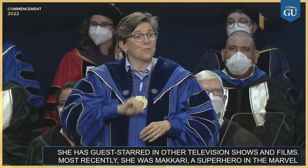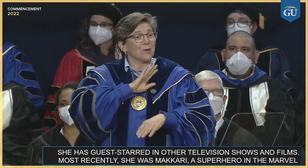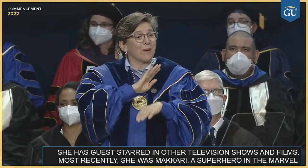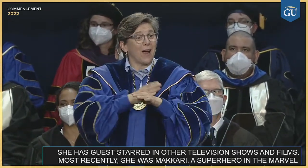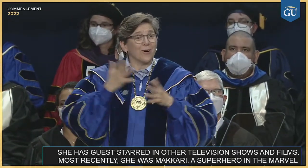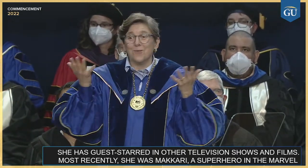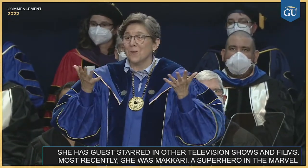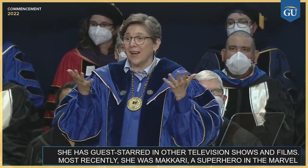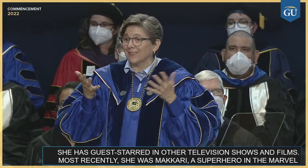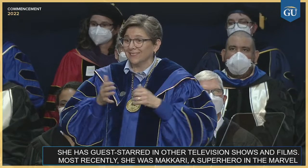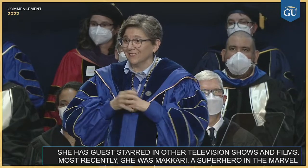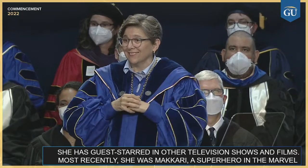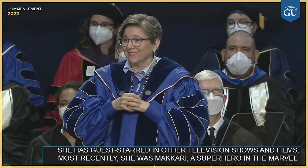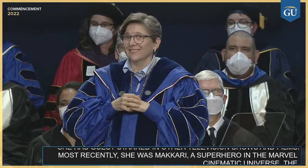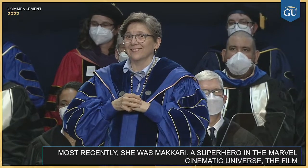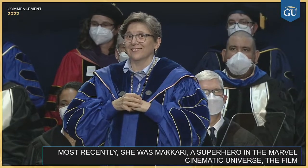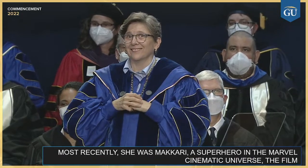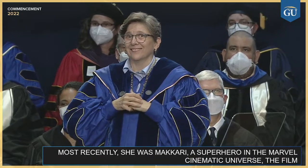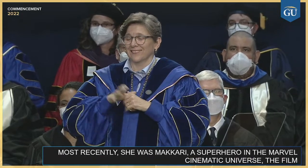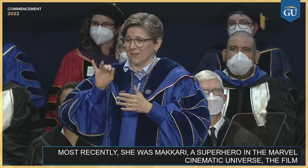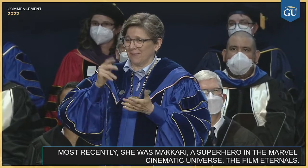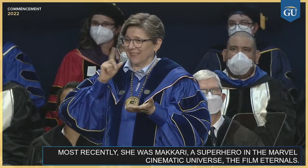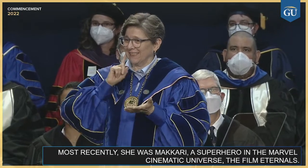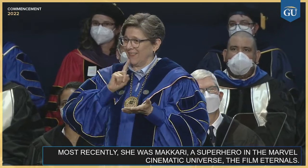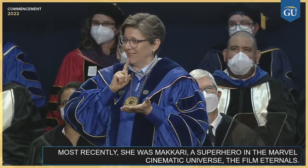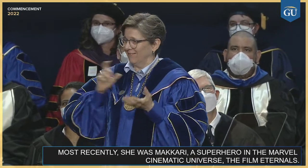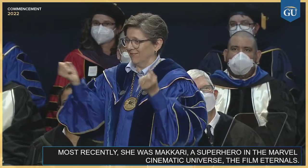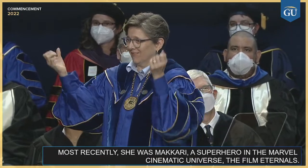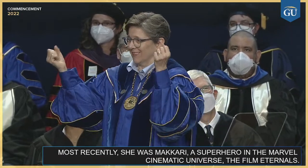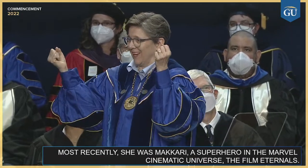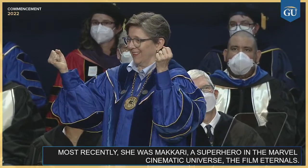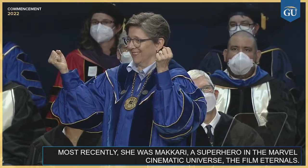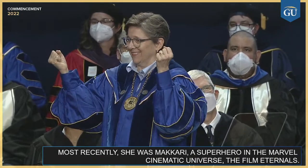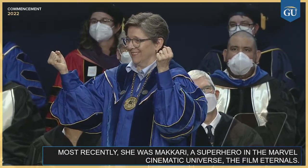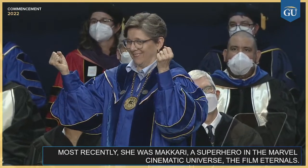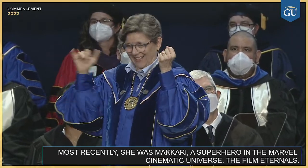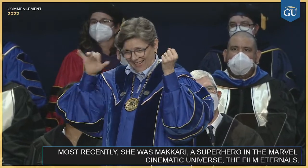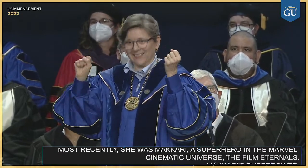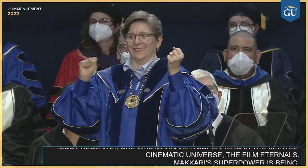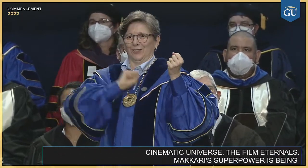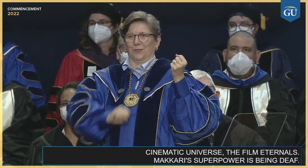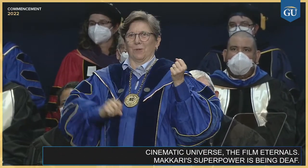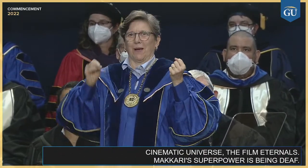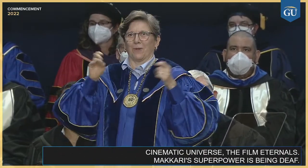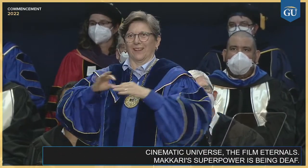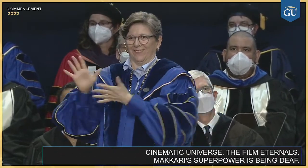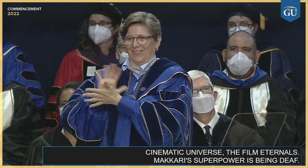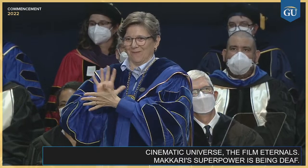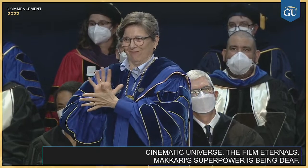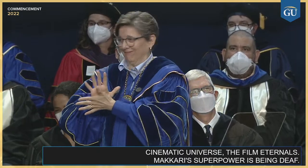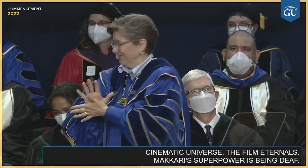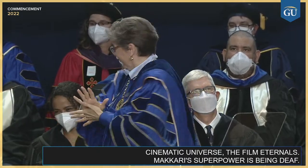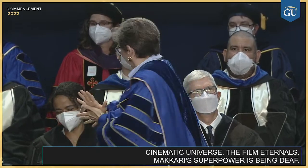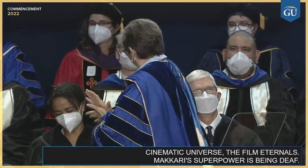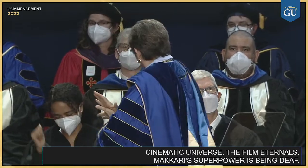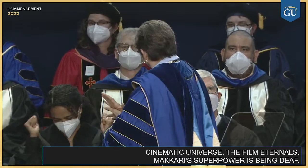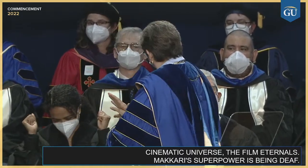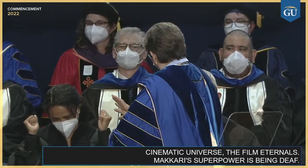And Makari's superpower is being deaf and using sign language. That is a superpower that she shows in the